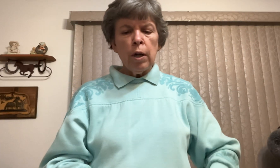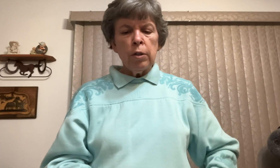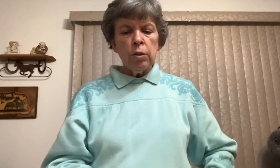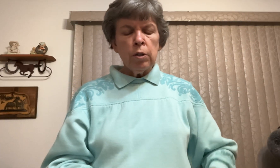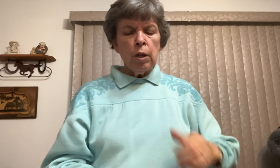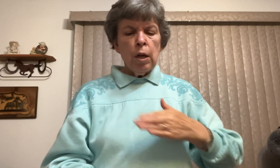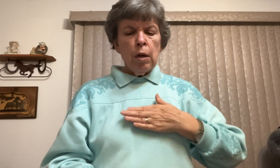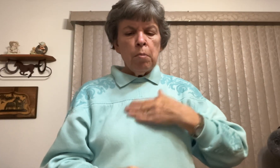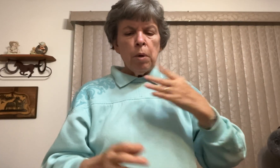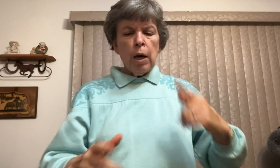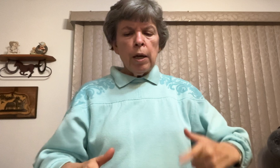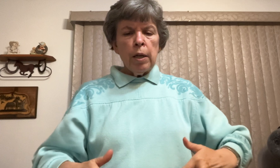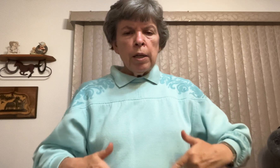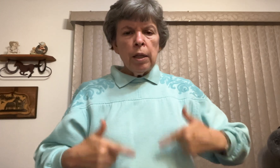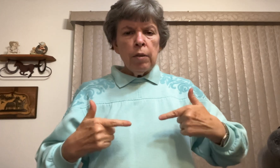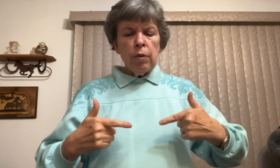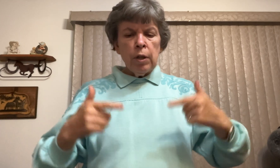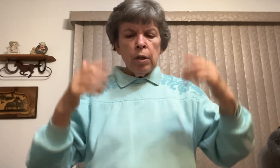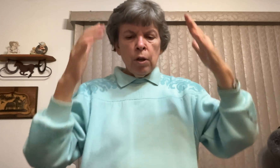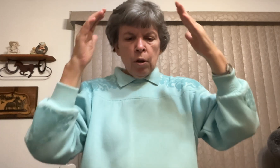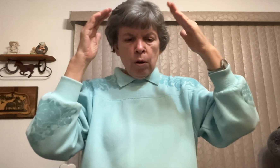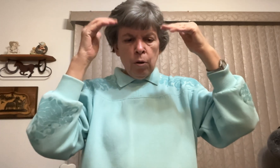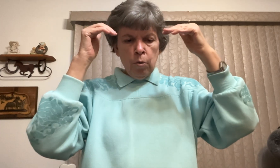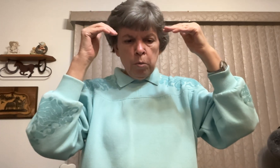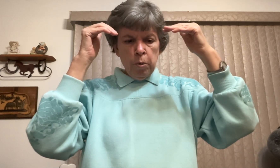Christ, my living hope.